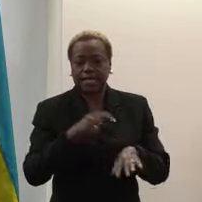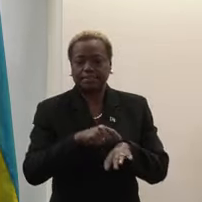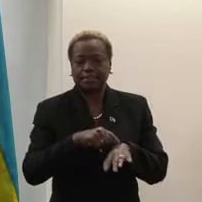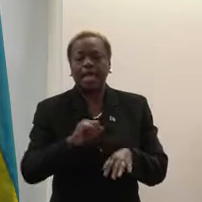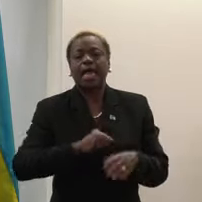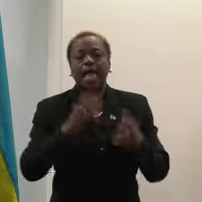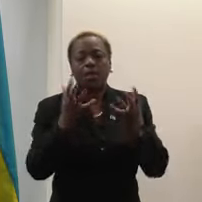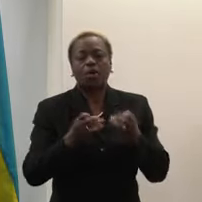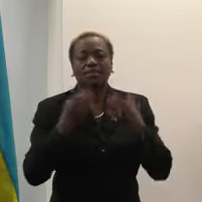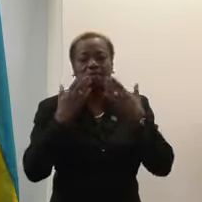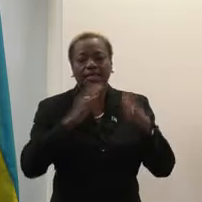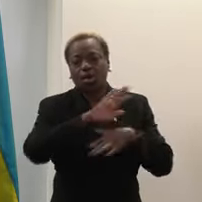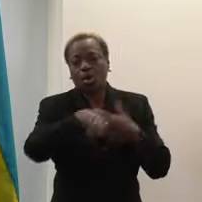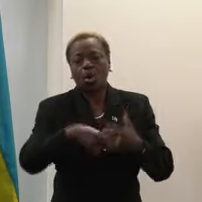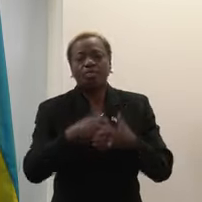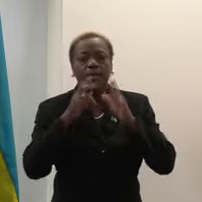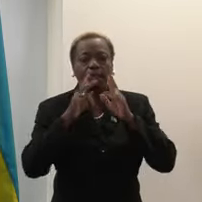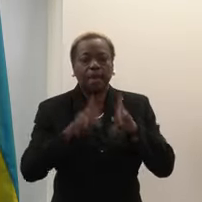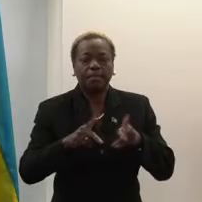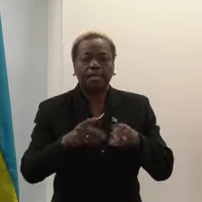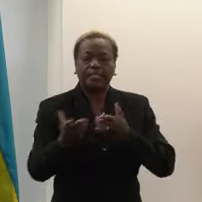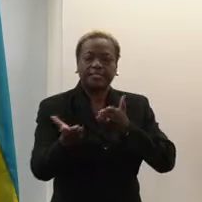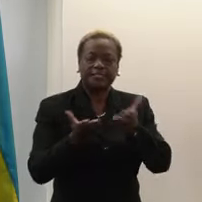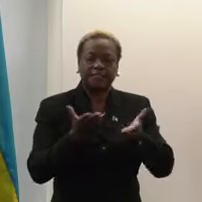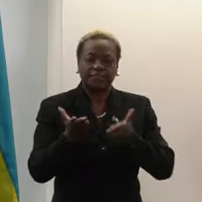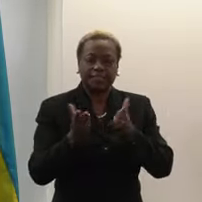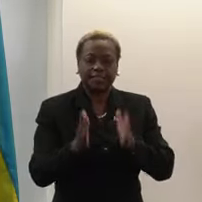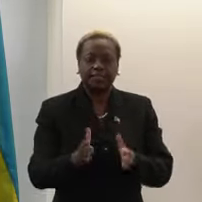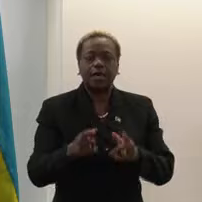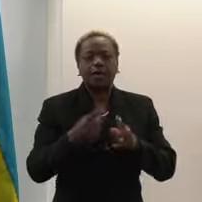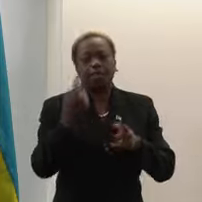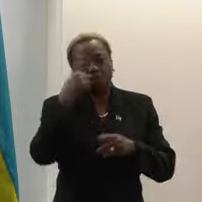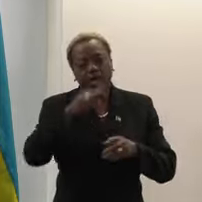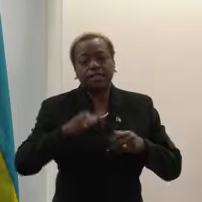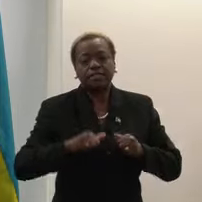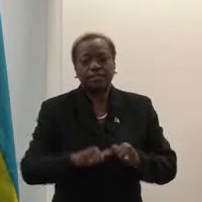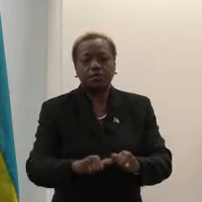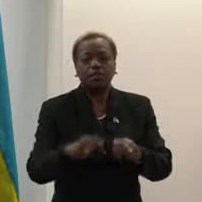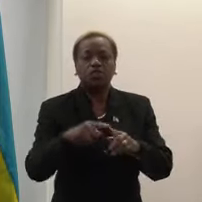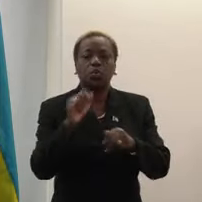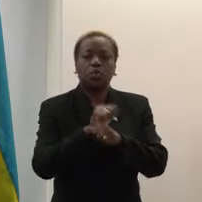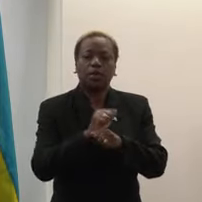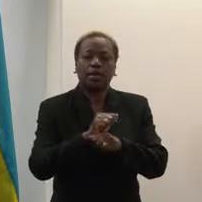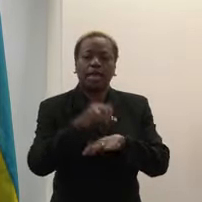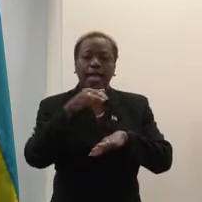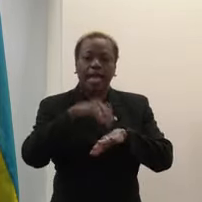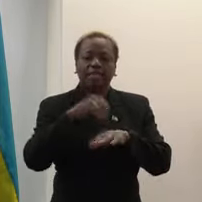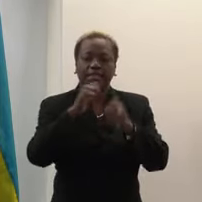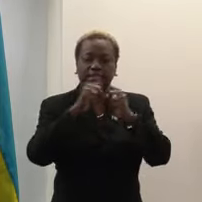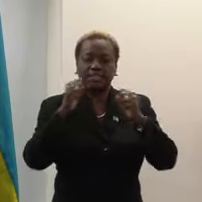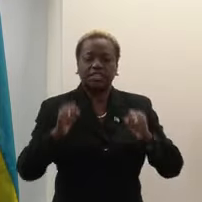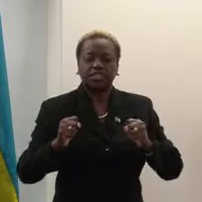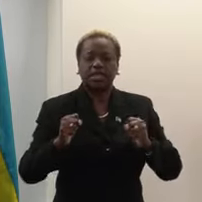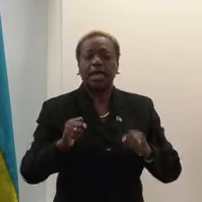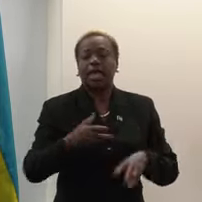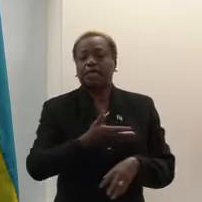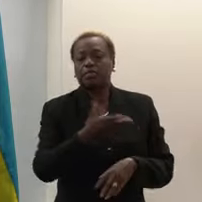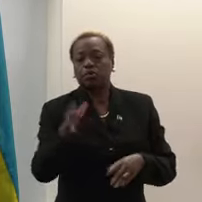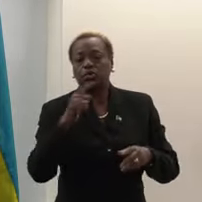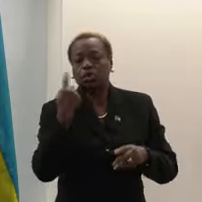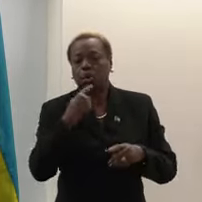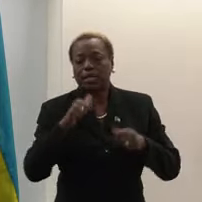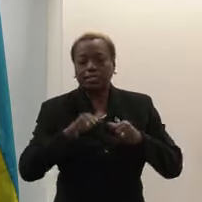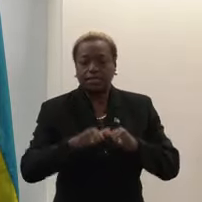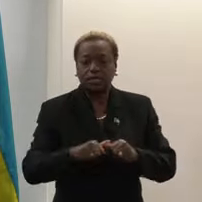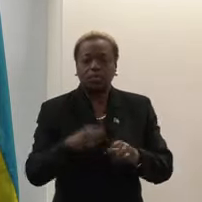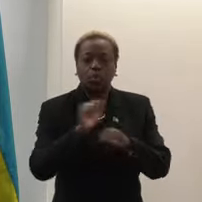thank all the public servants for continuing to work at their stations and those who continue